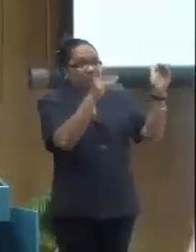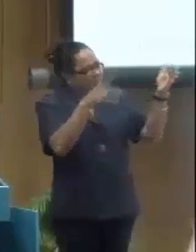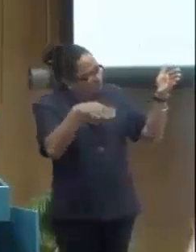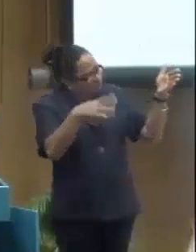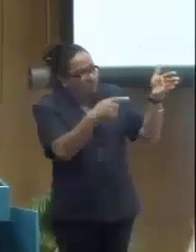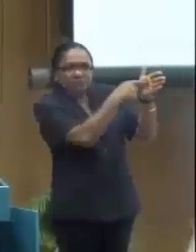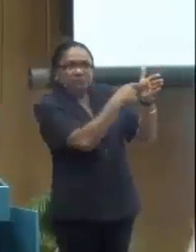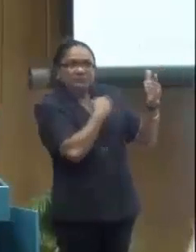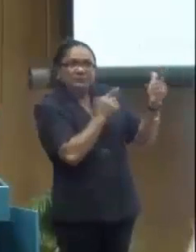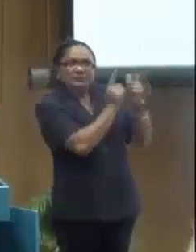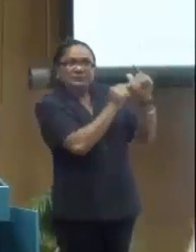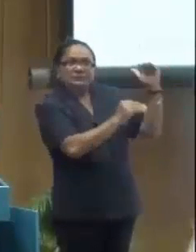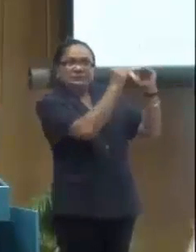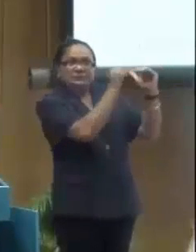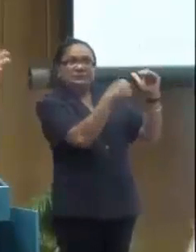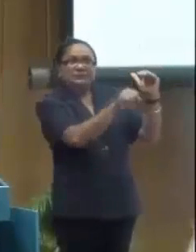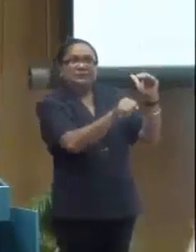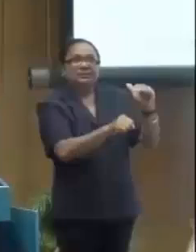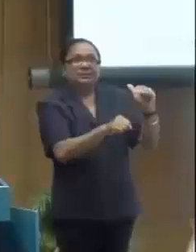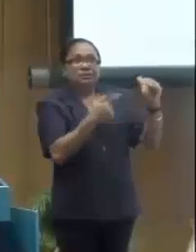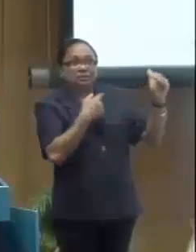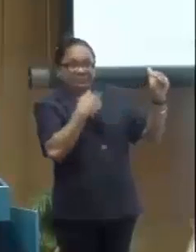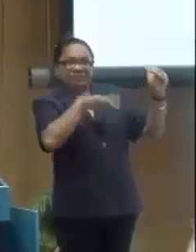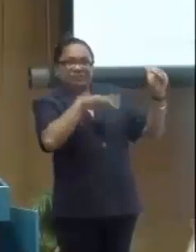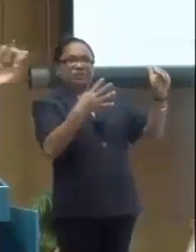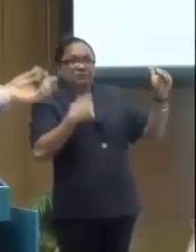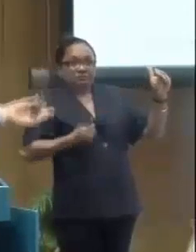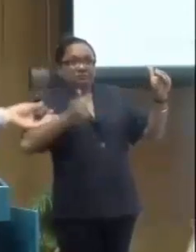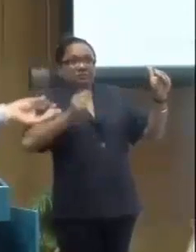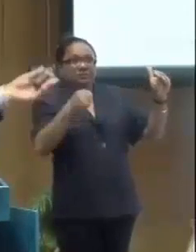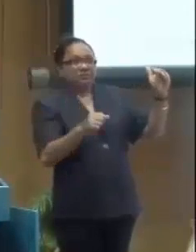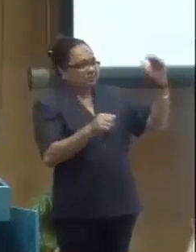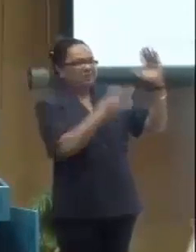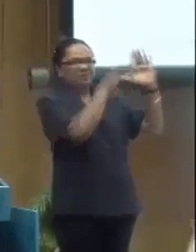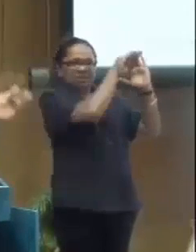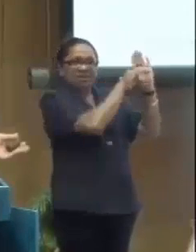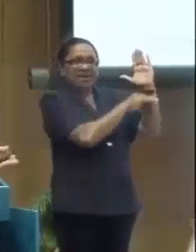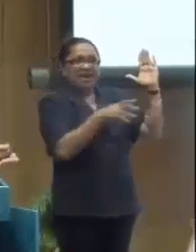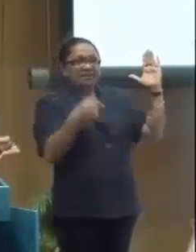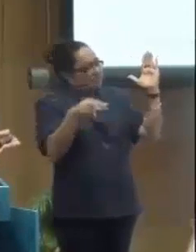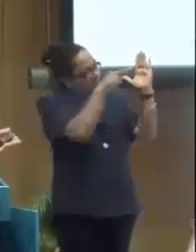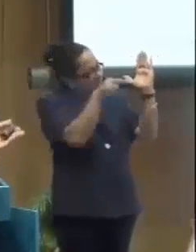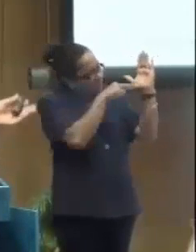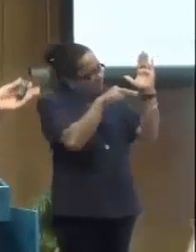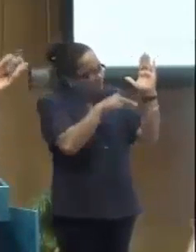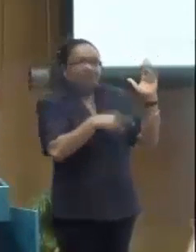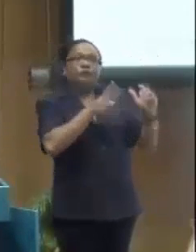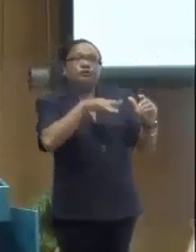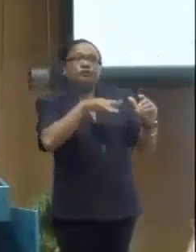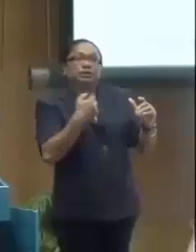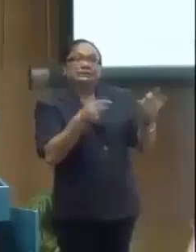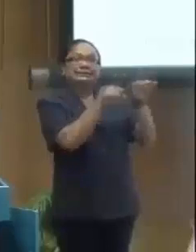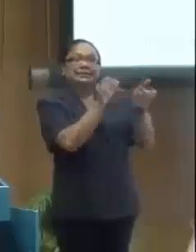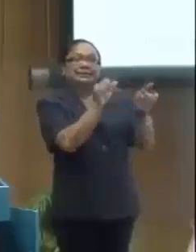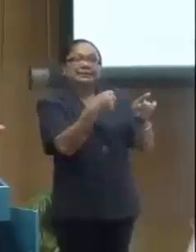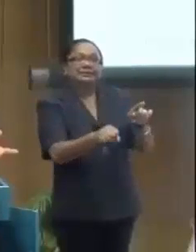space? And they rated themselves, you rated yourselves against that, and then came and talked with the others who did the same thing in their own institutions. We